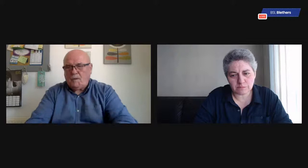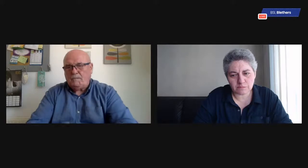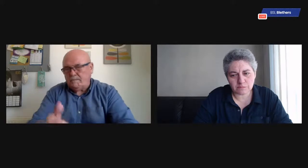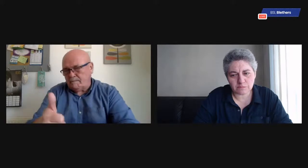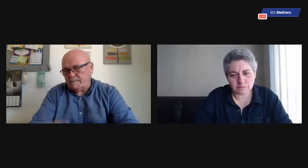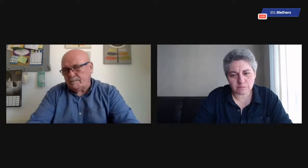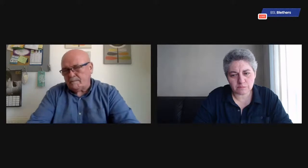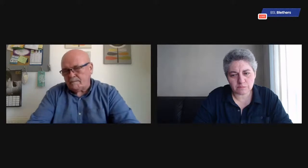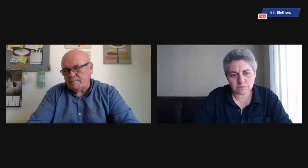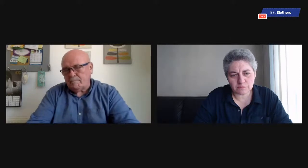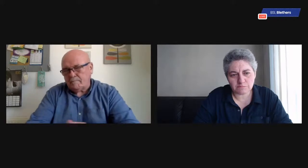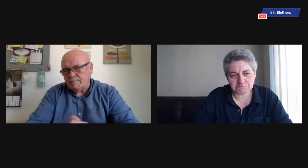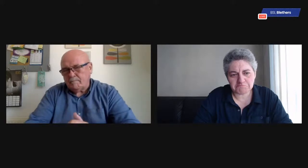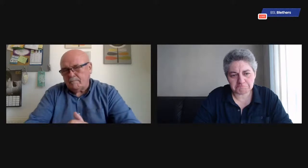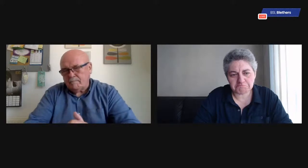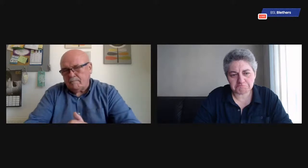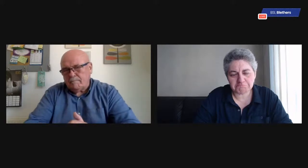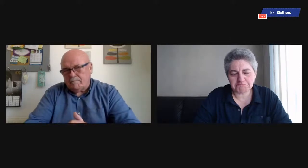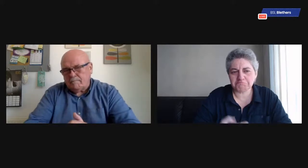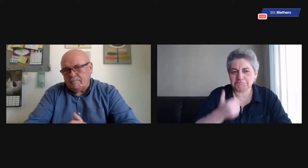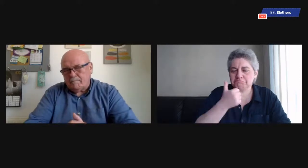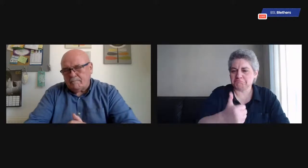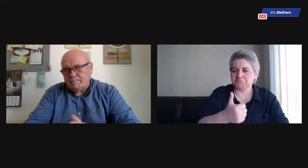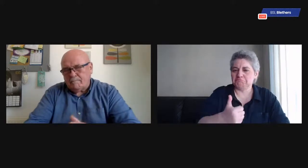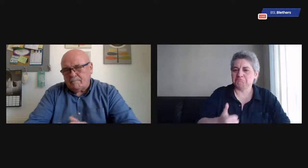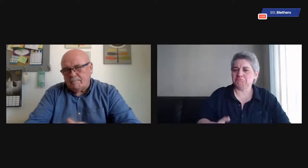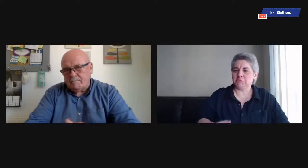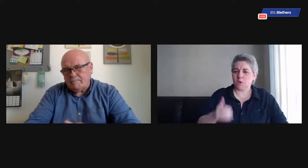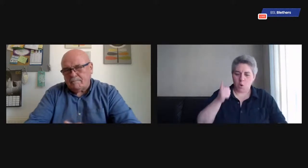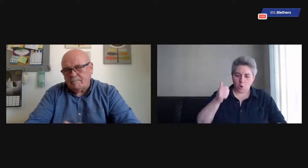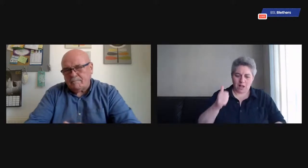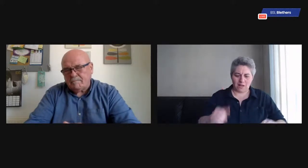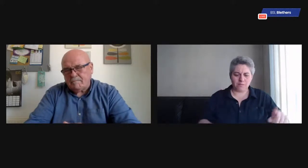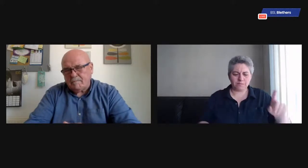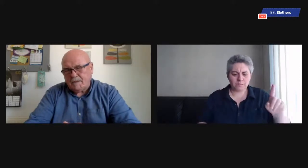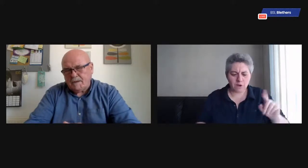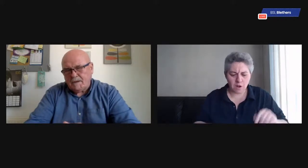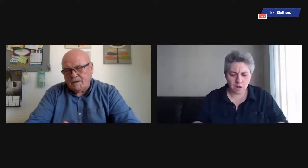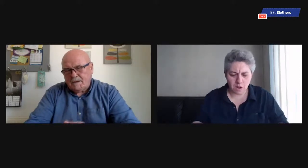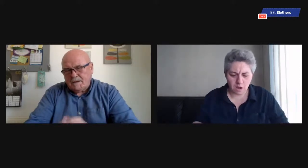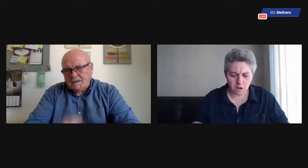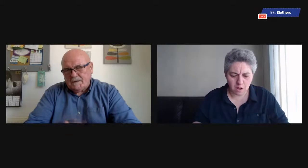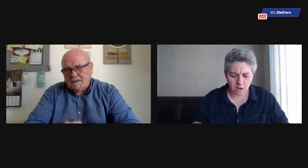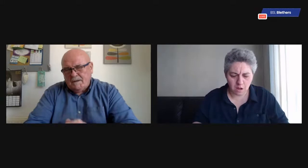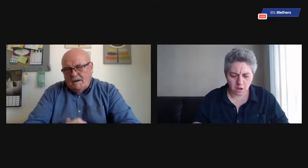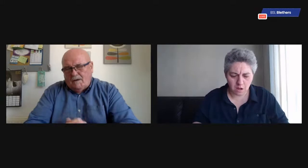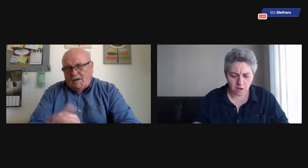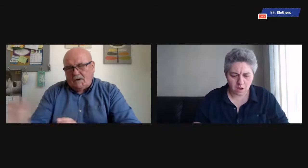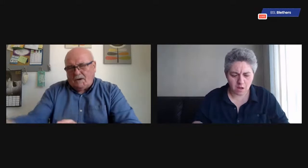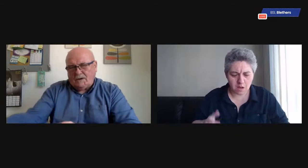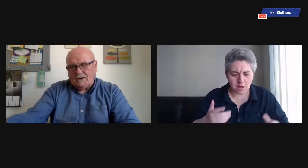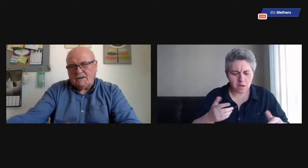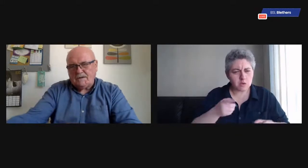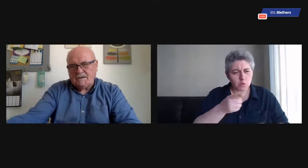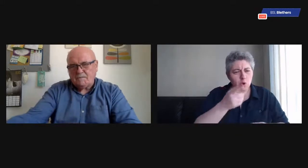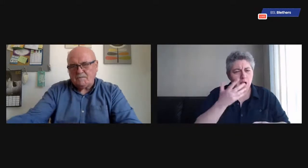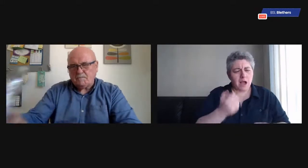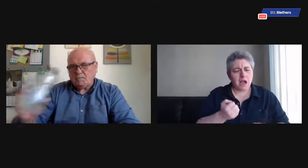play and get them to just understand in another way, not sure what's going on, and this is a public